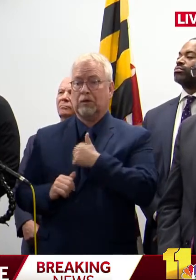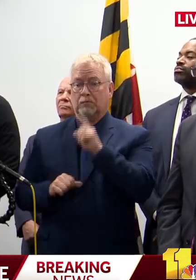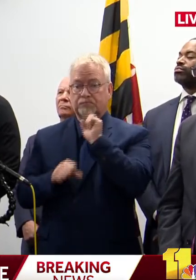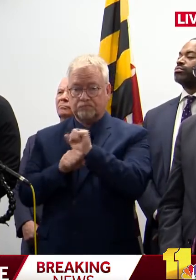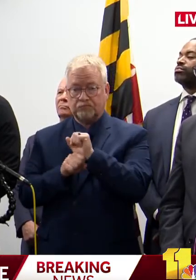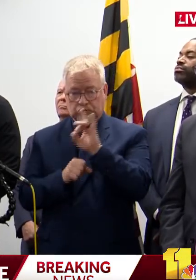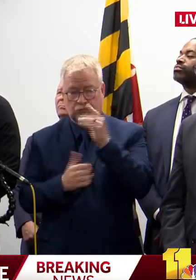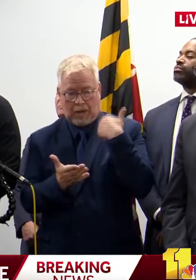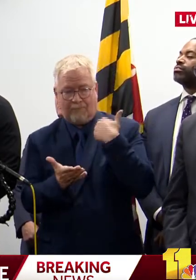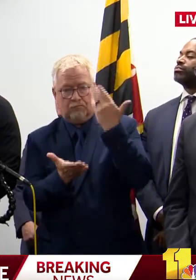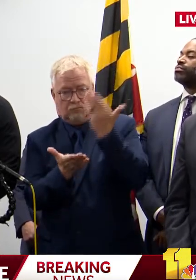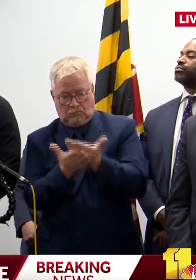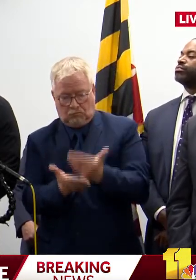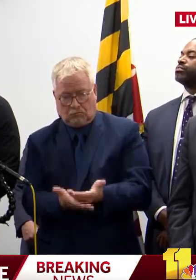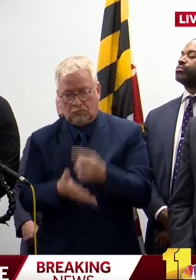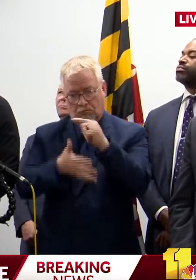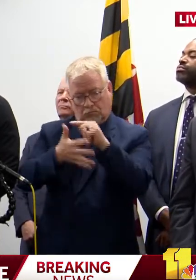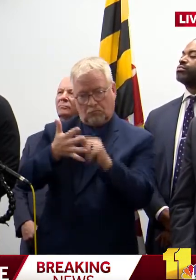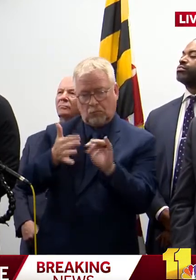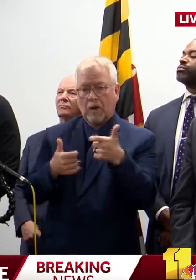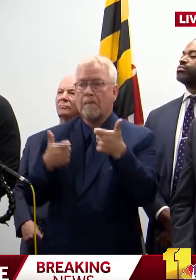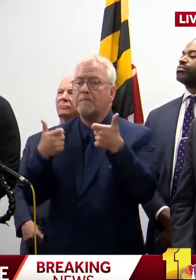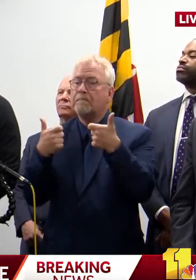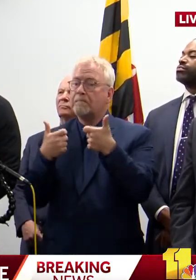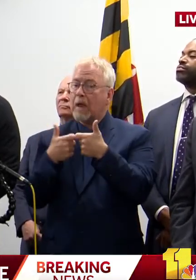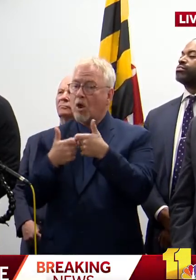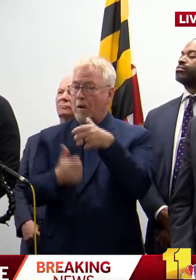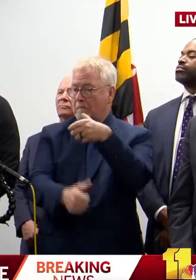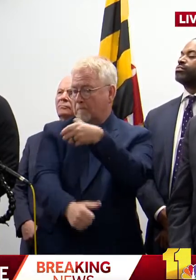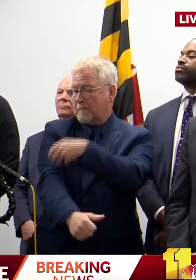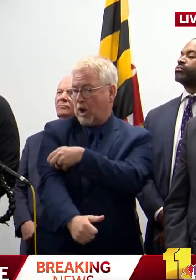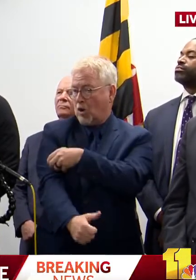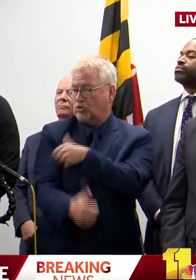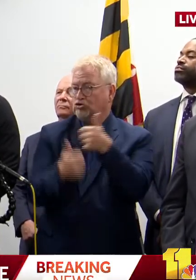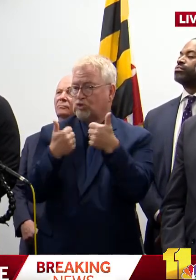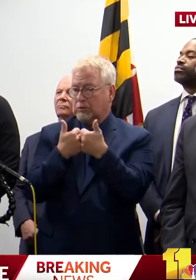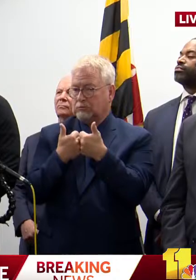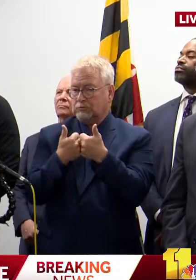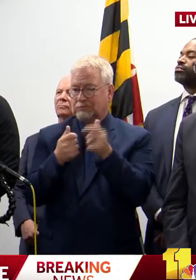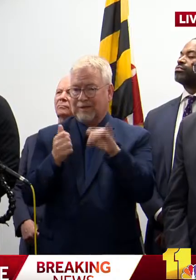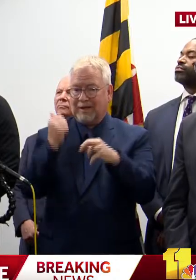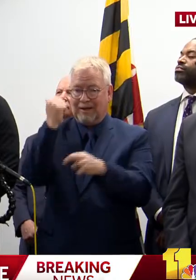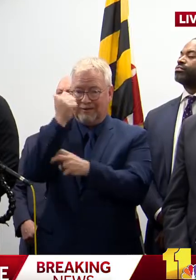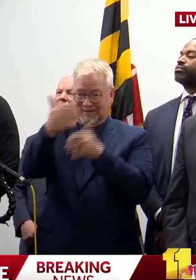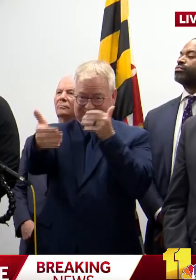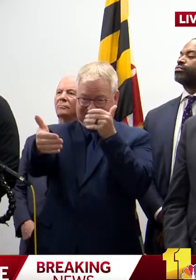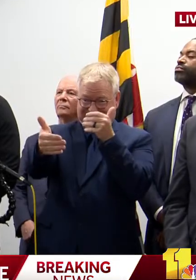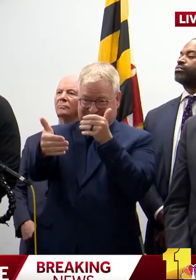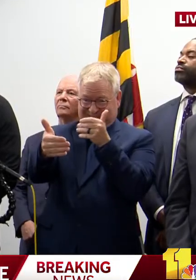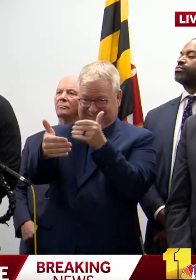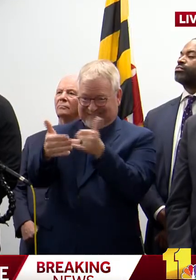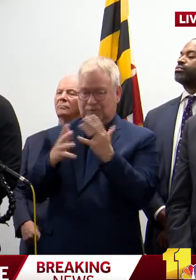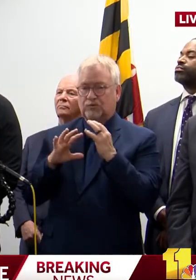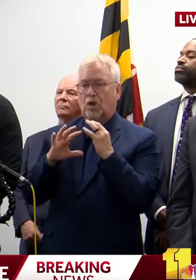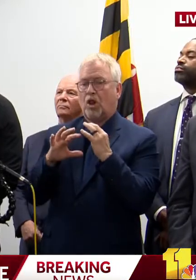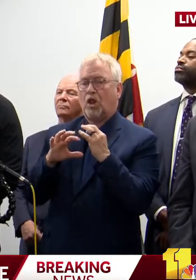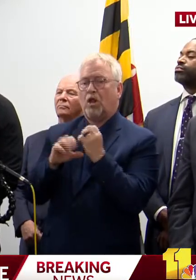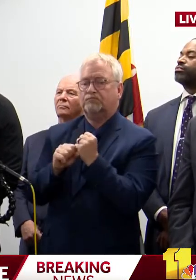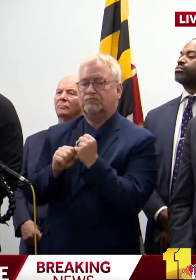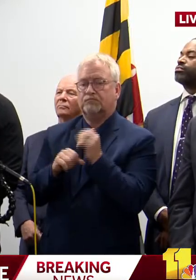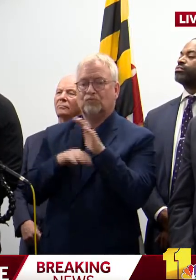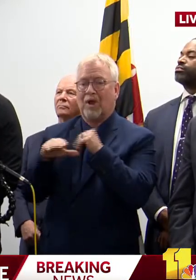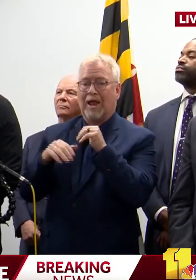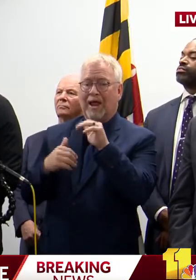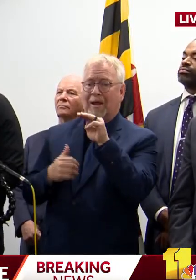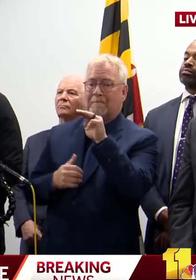challenges as the freight was coming up on the bridge, and when the Mayday call was coming in, the Mayday call came in because of the power issues